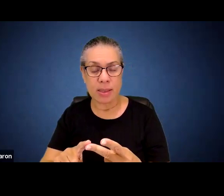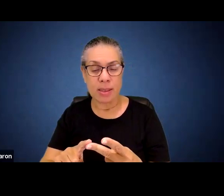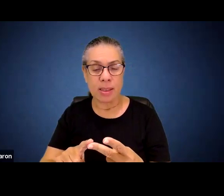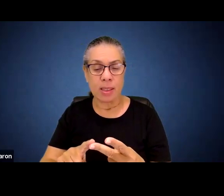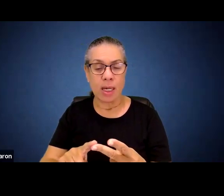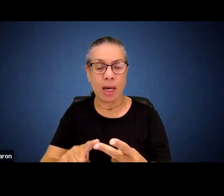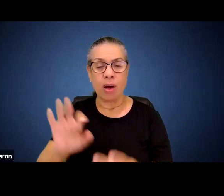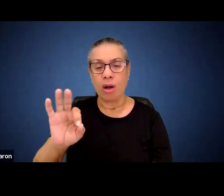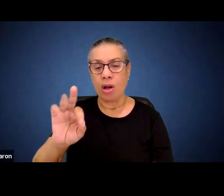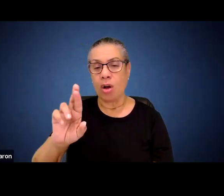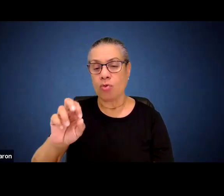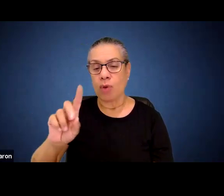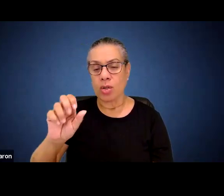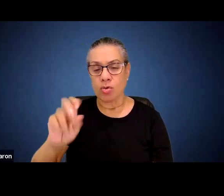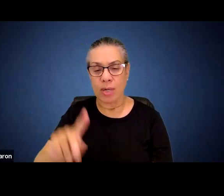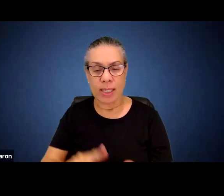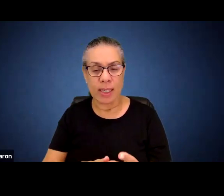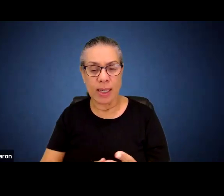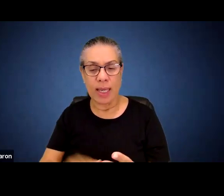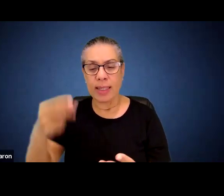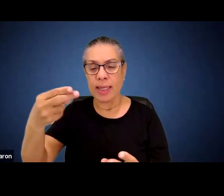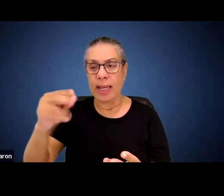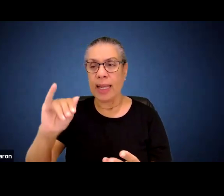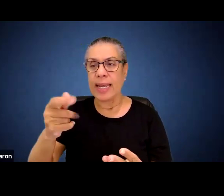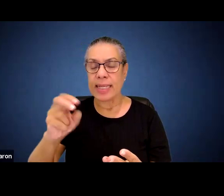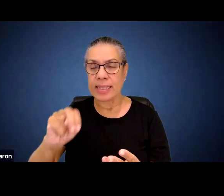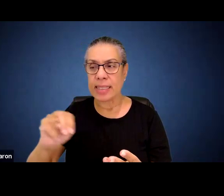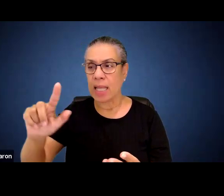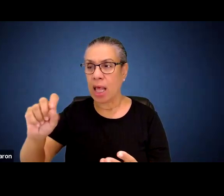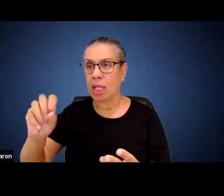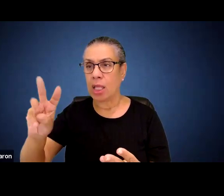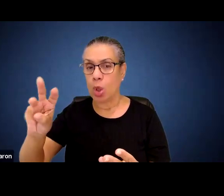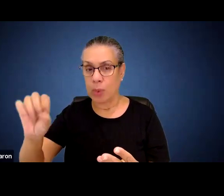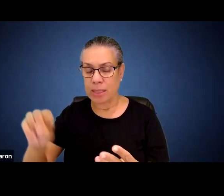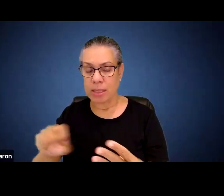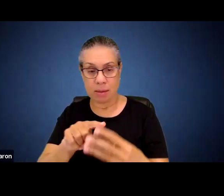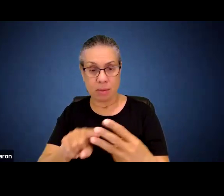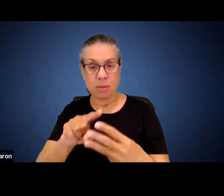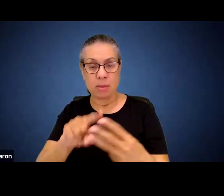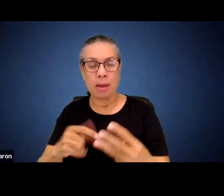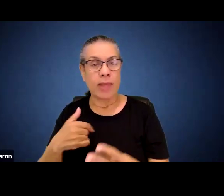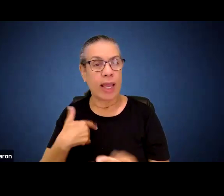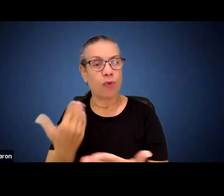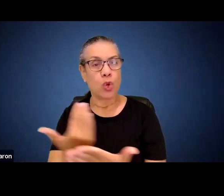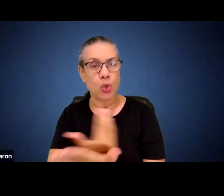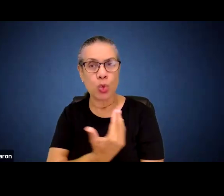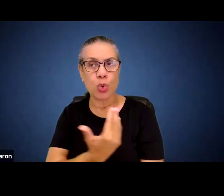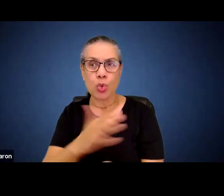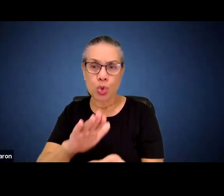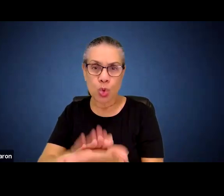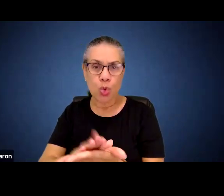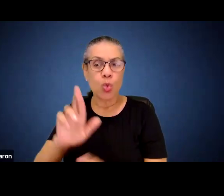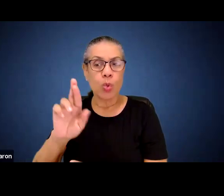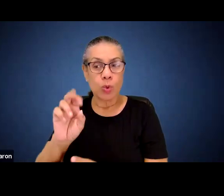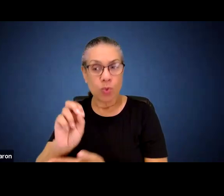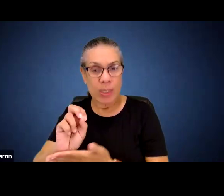Frederick, and Higginson Lewis. And they issued this grant. It's the new school redesign grant that they used to do